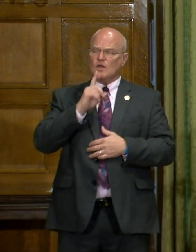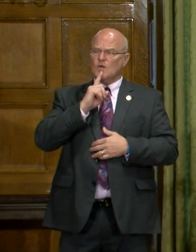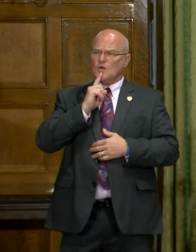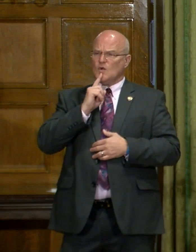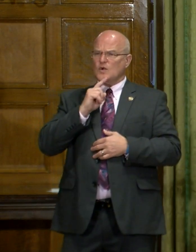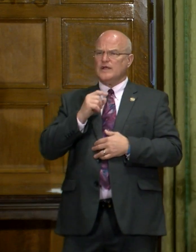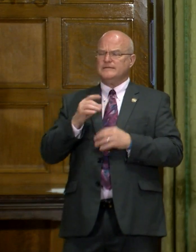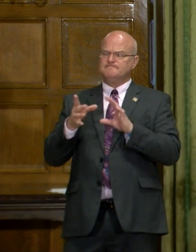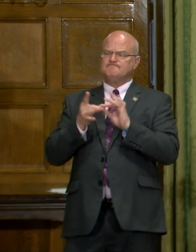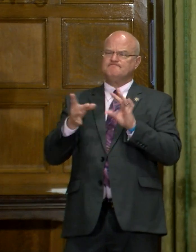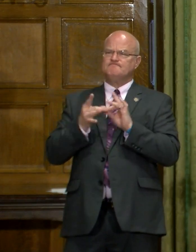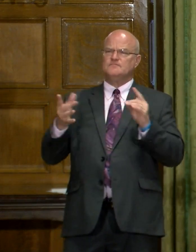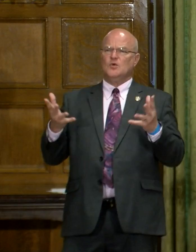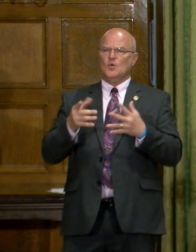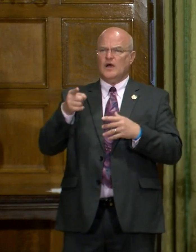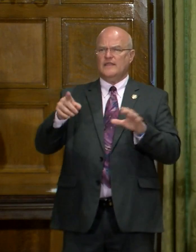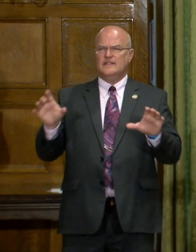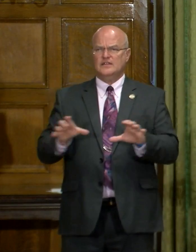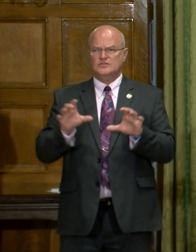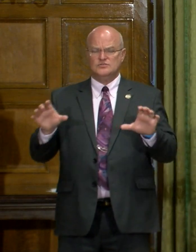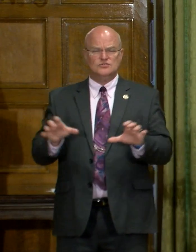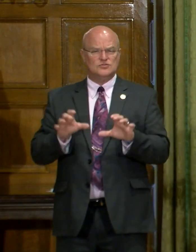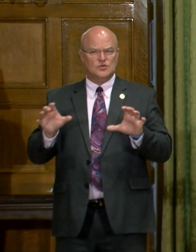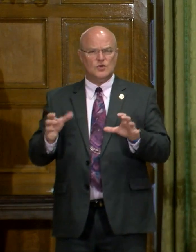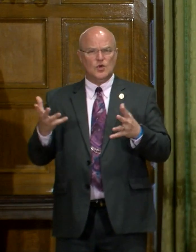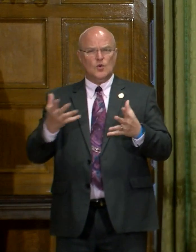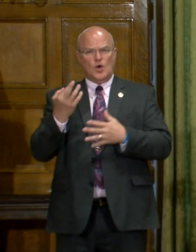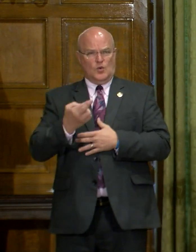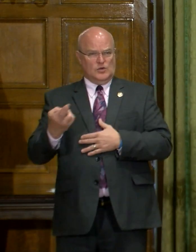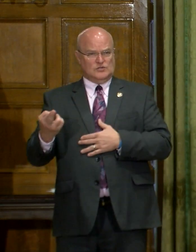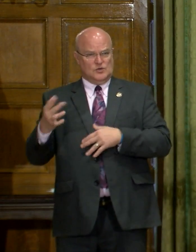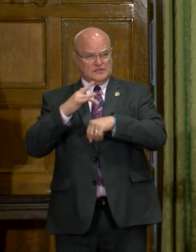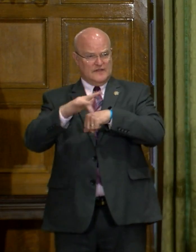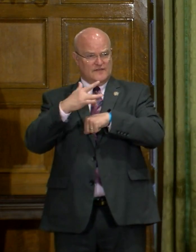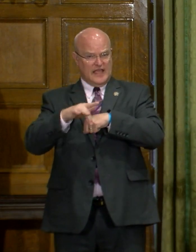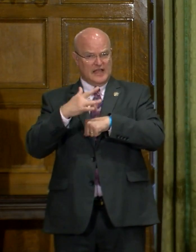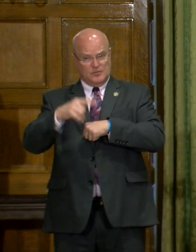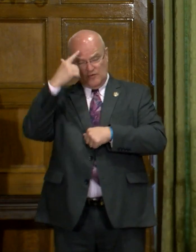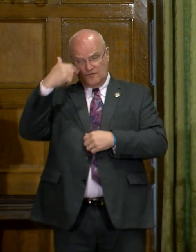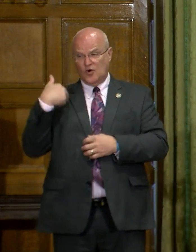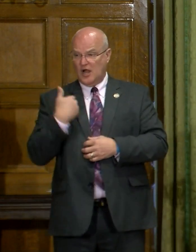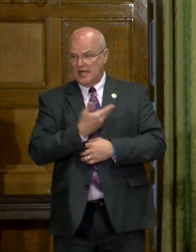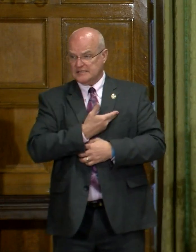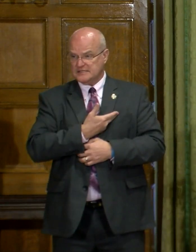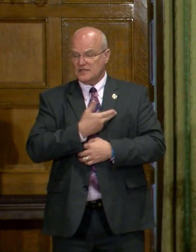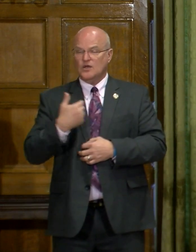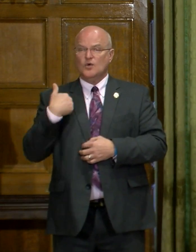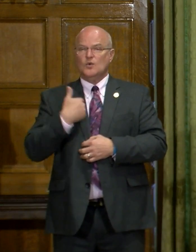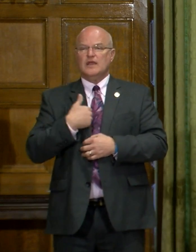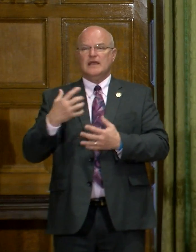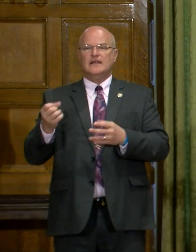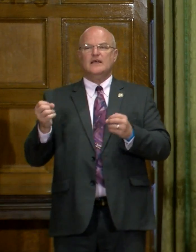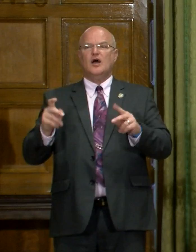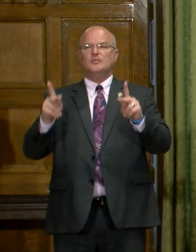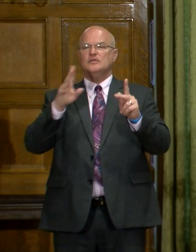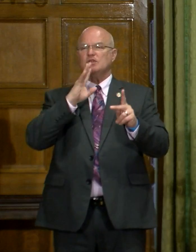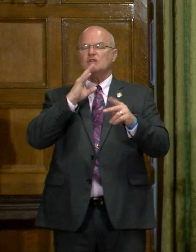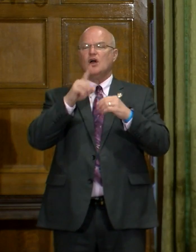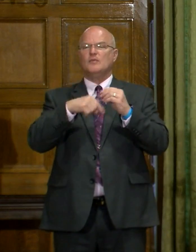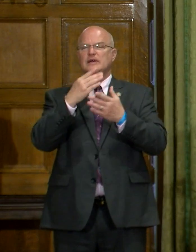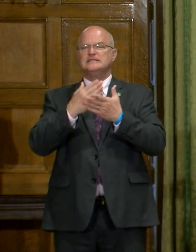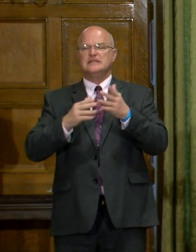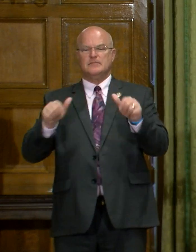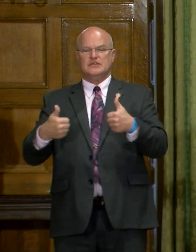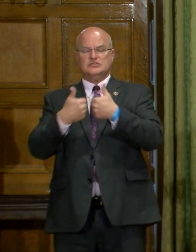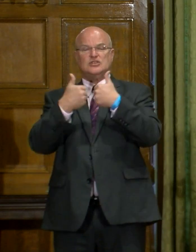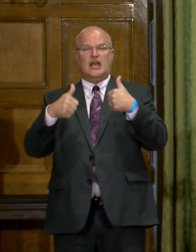a briefing on what they are doing, what resources are available to us. We had an opportunity to talk about some of